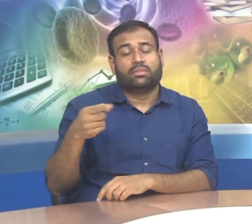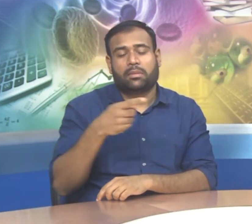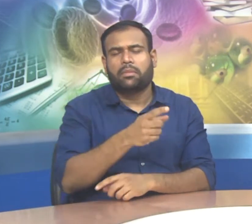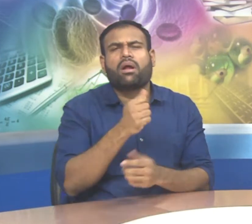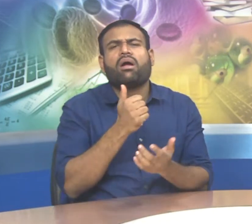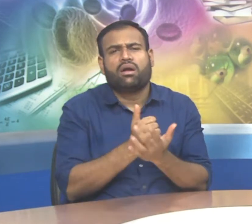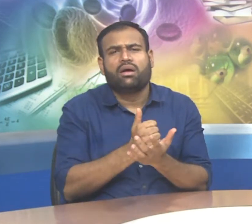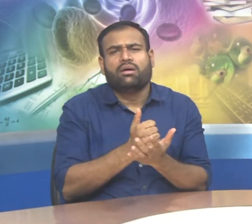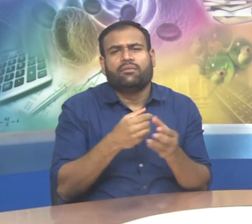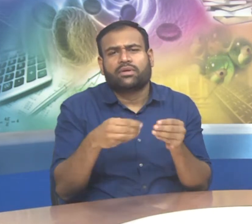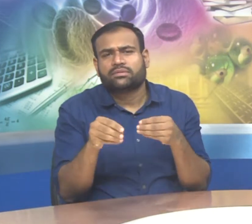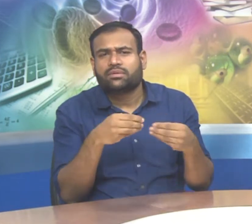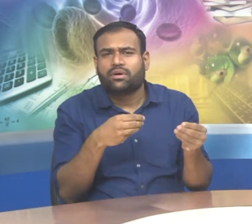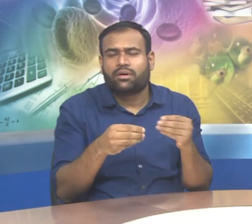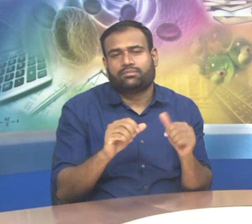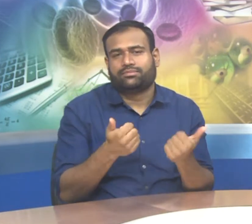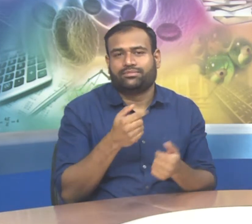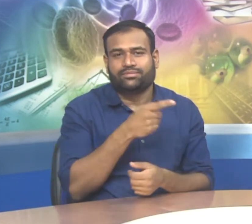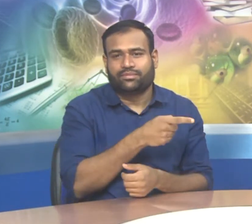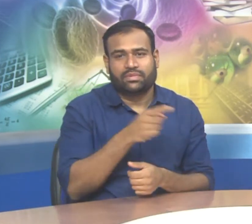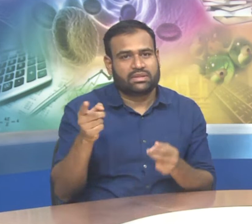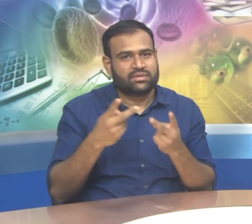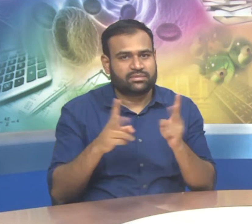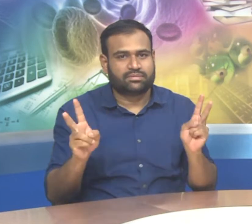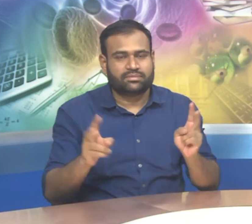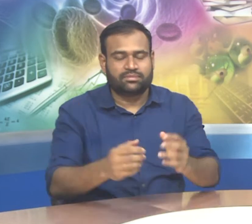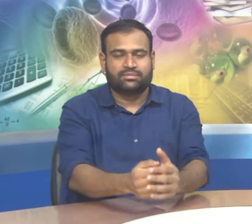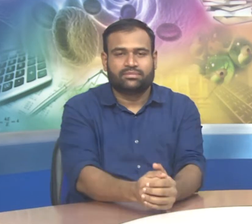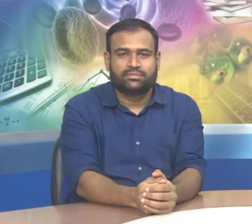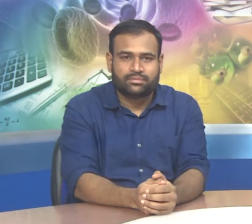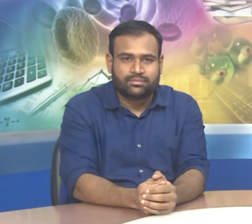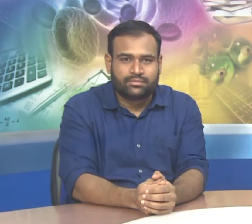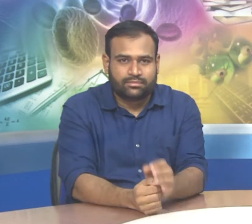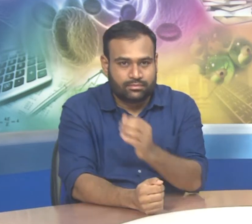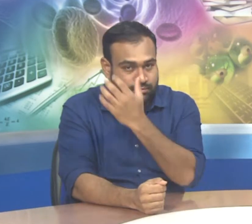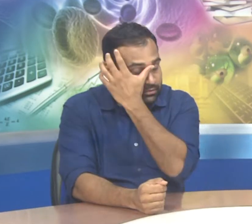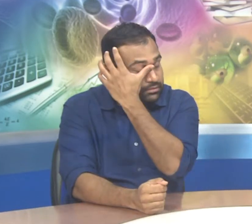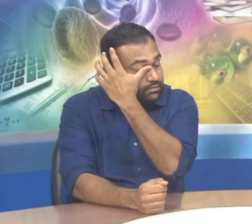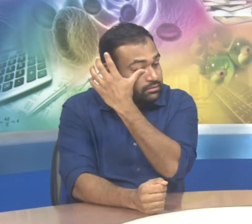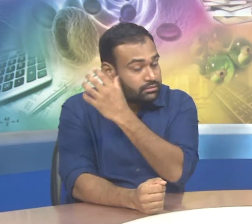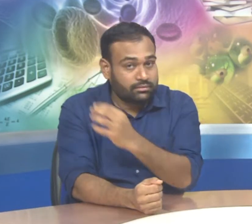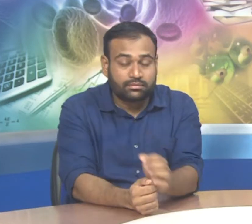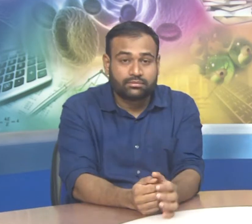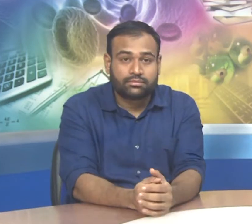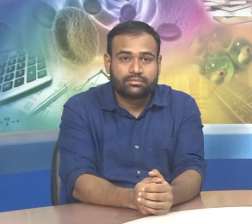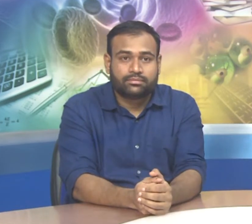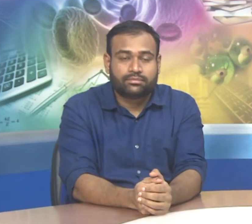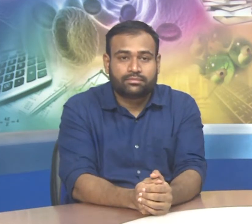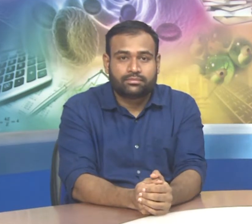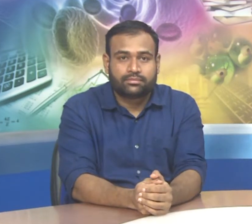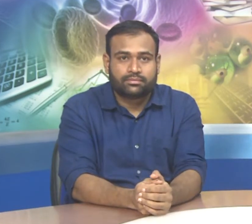and we need to follow the rules and terms and conditions.